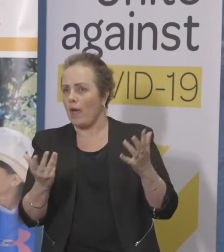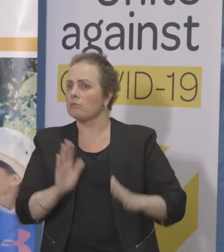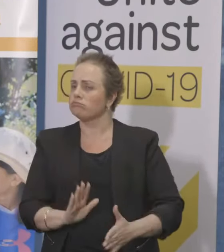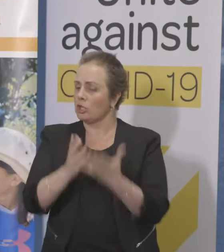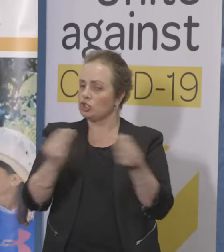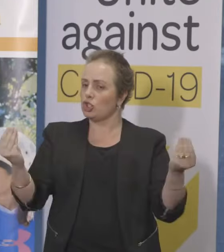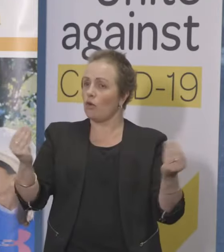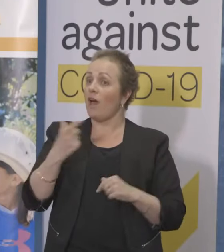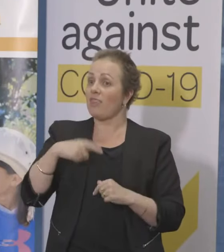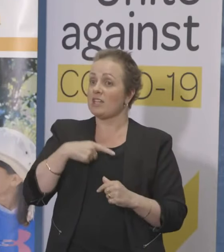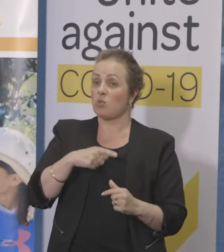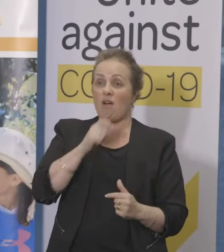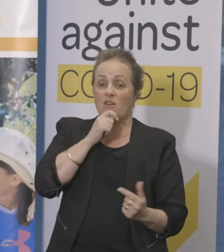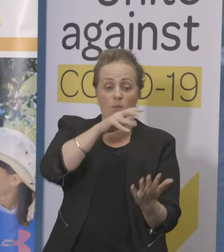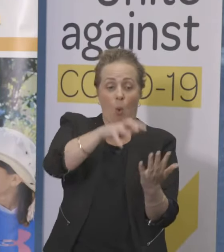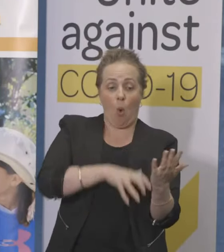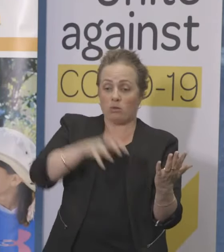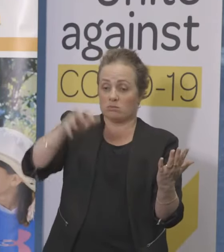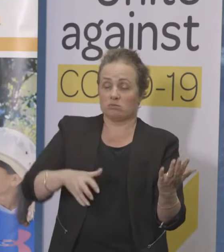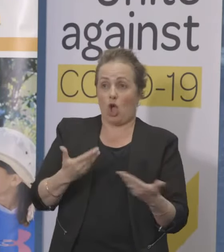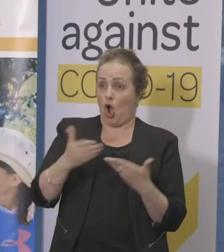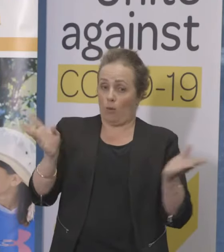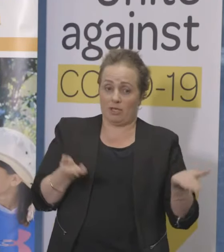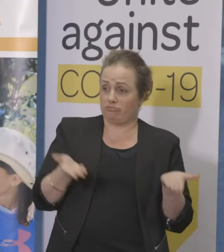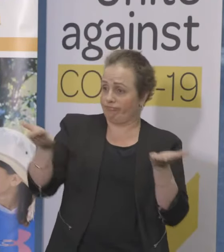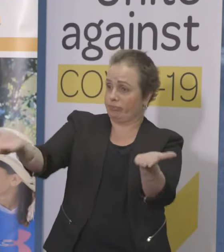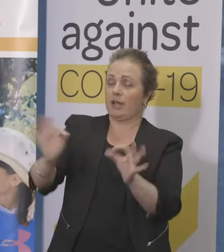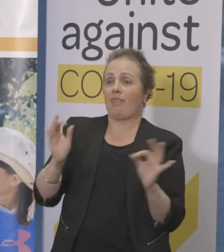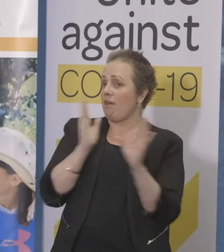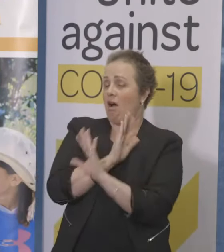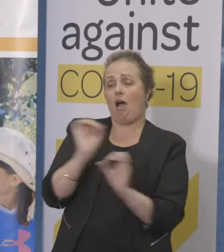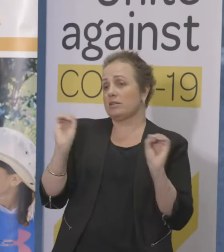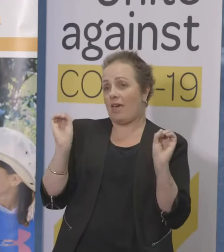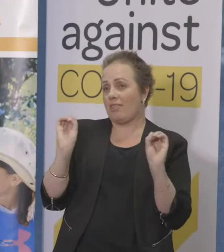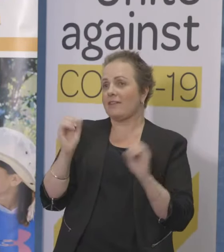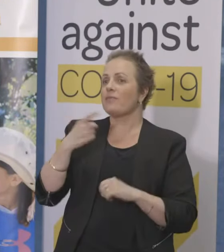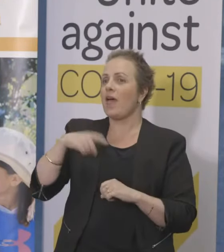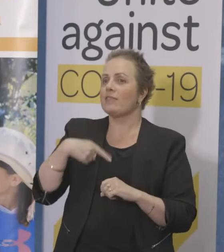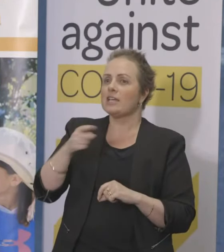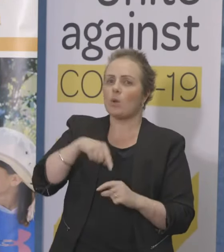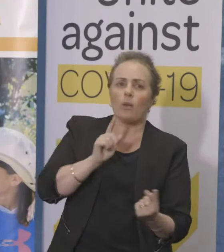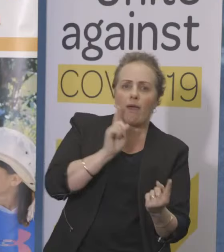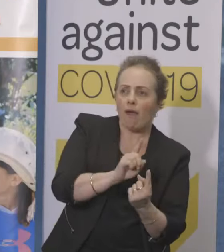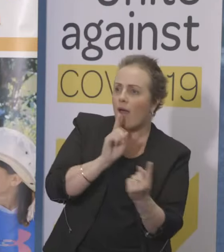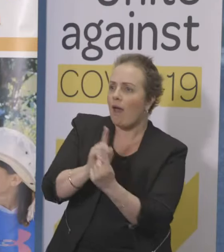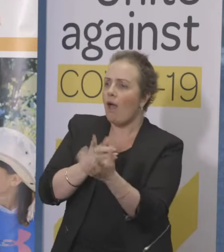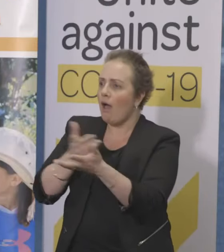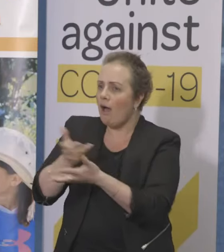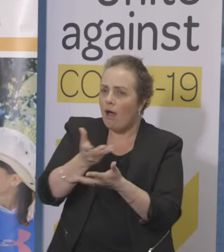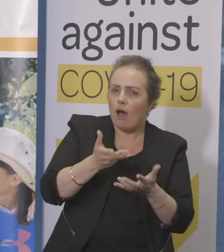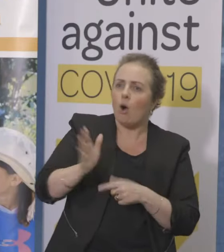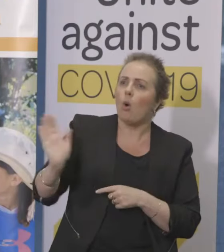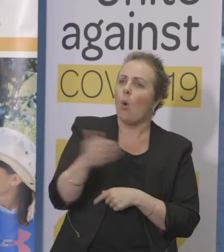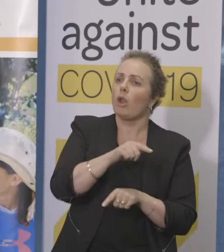full unredacted reports available. There is nothing to hide here. That's why we went and spoke to all the people who